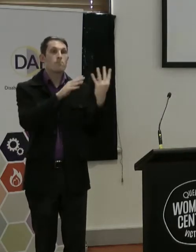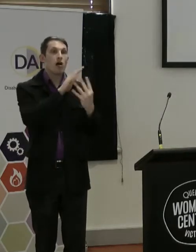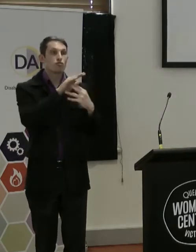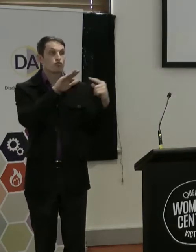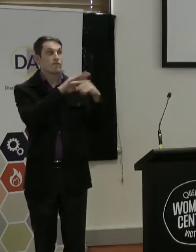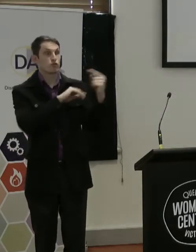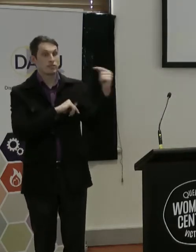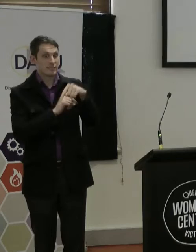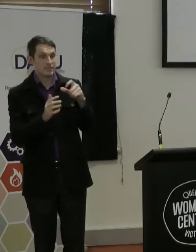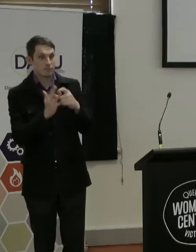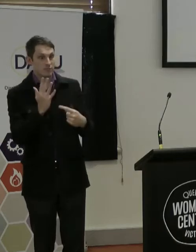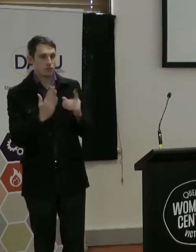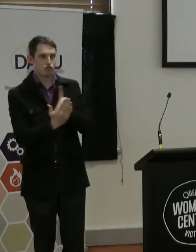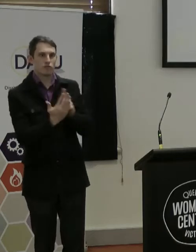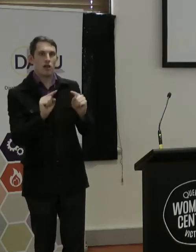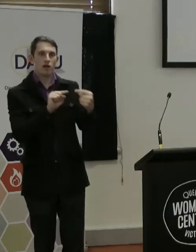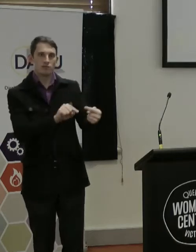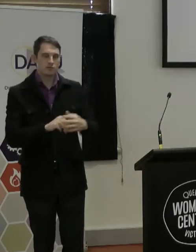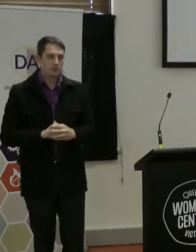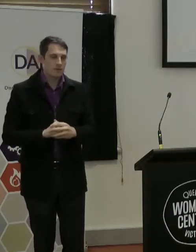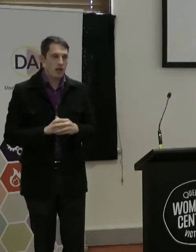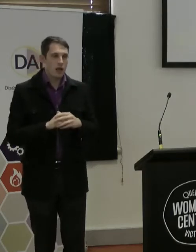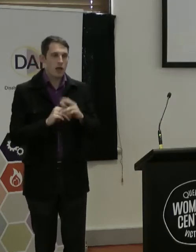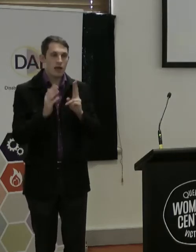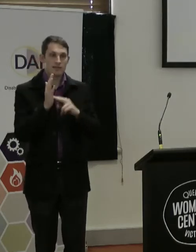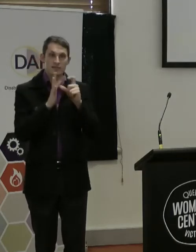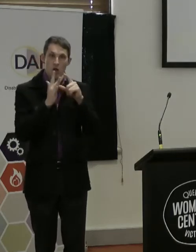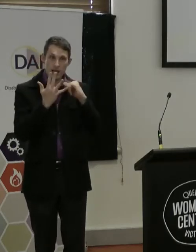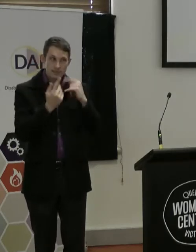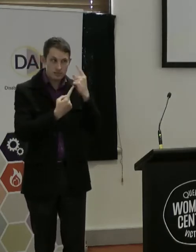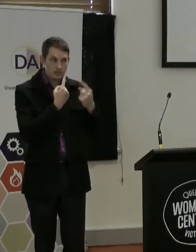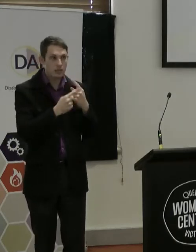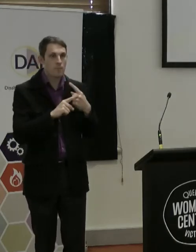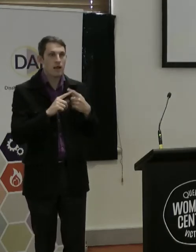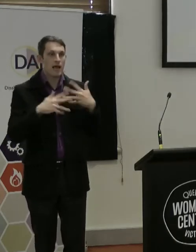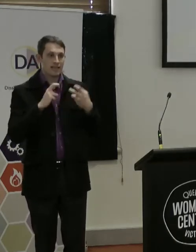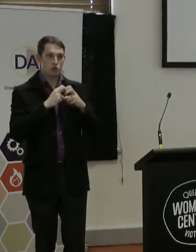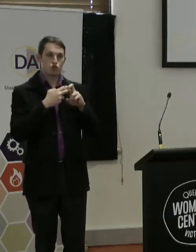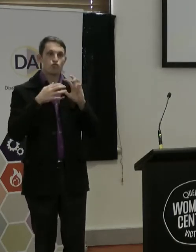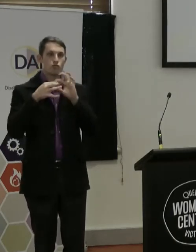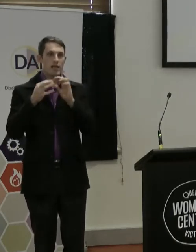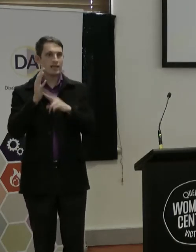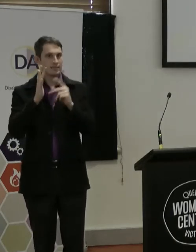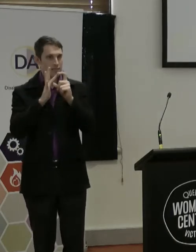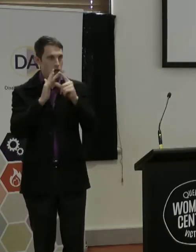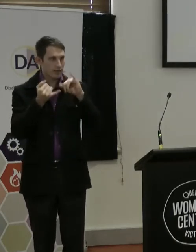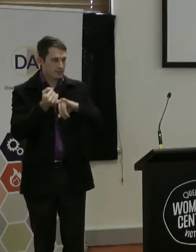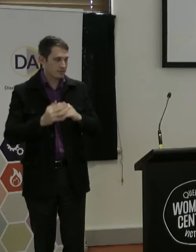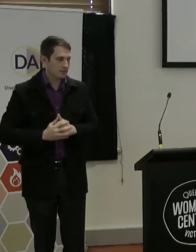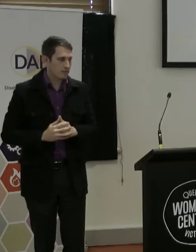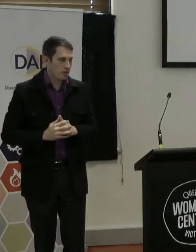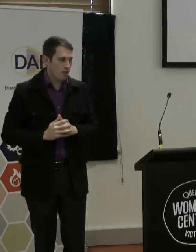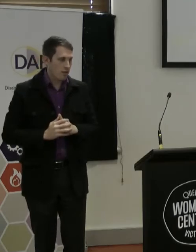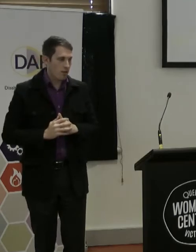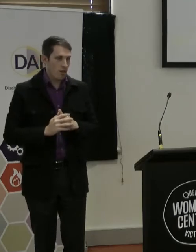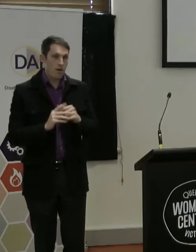refugees with disability, the National Disability Insurance Scheme and issues relating to the NDIS, violence against